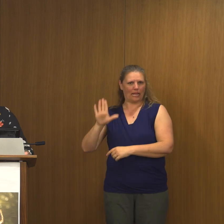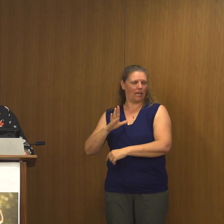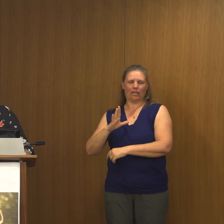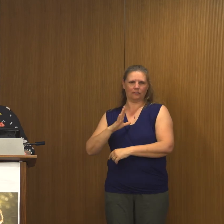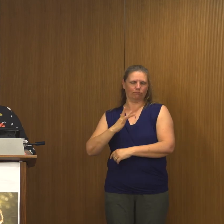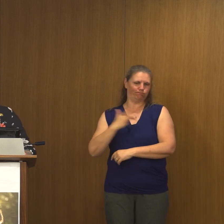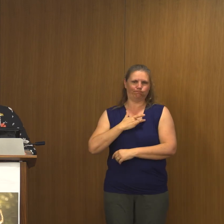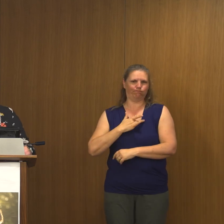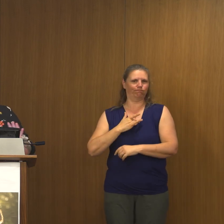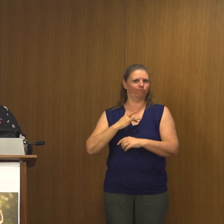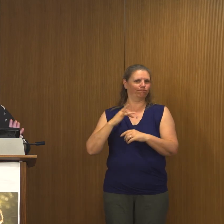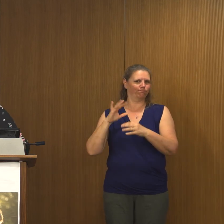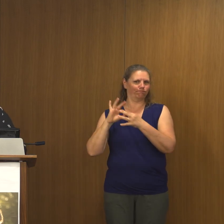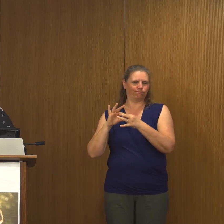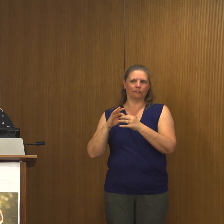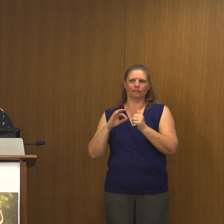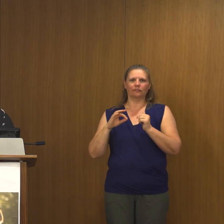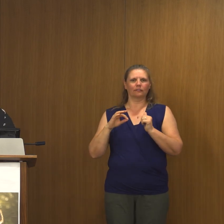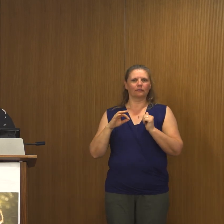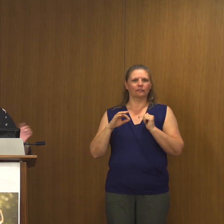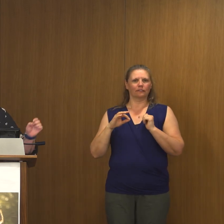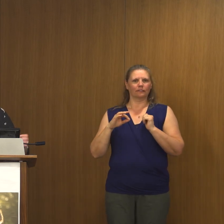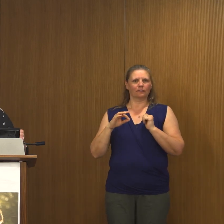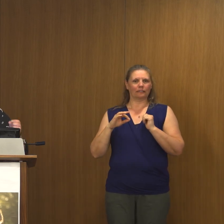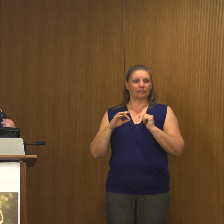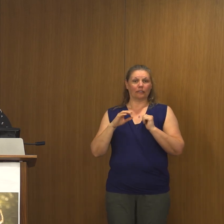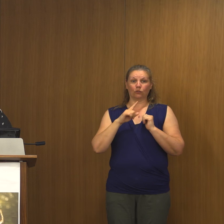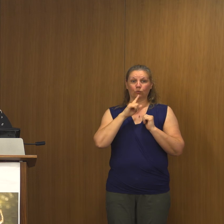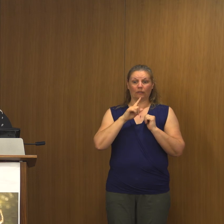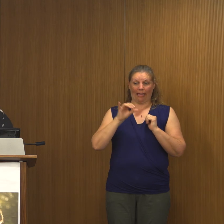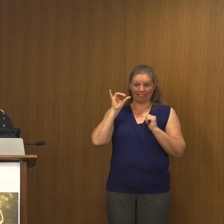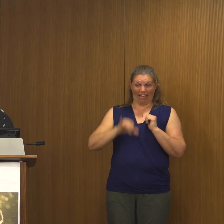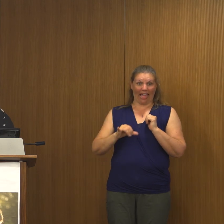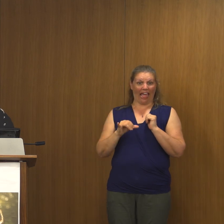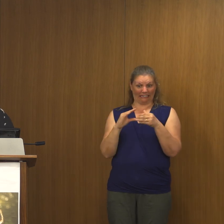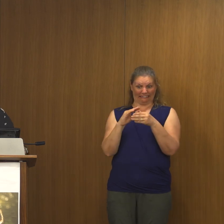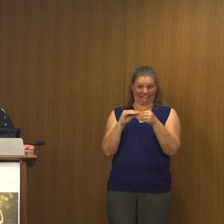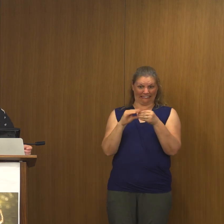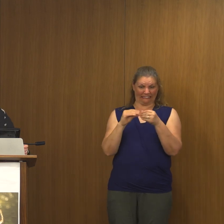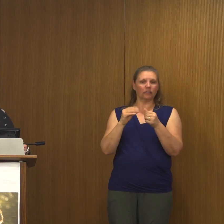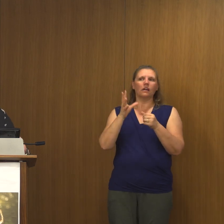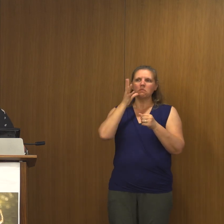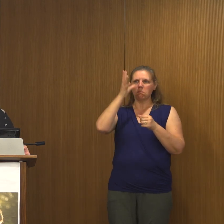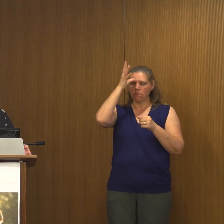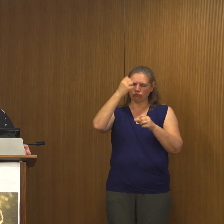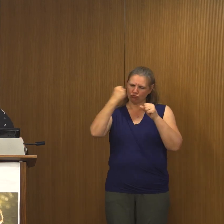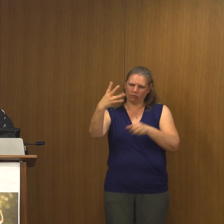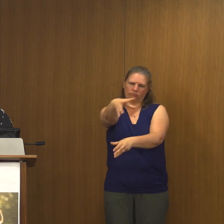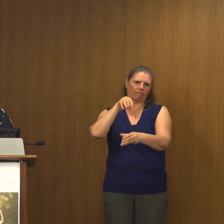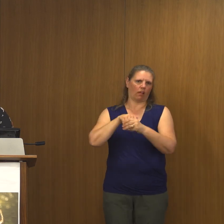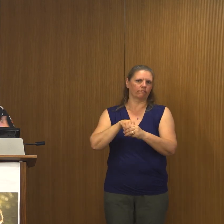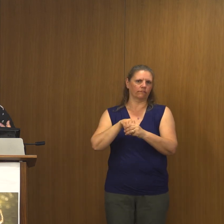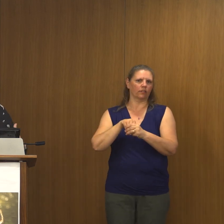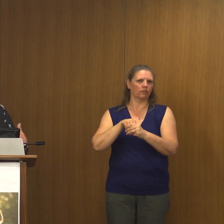here. And it's stories like these that drive parents towards being partners for change, as it's the energy with the potential to fuel